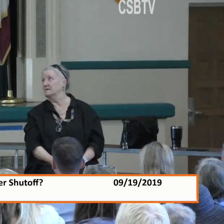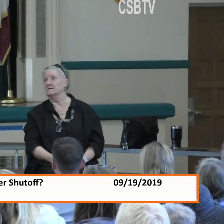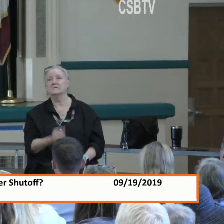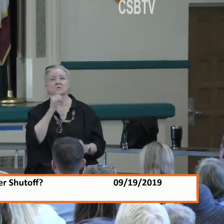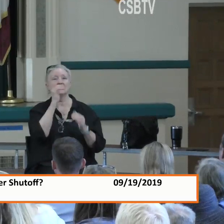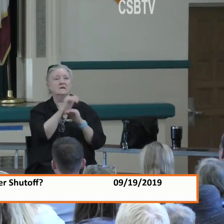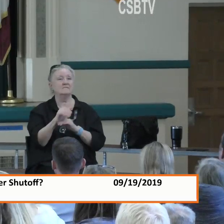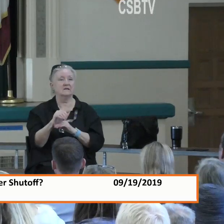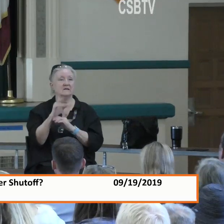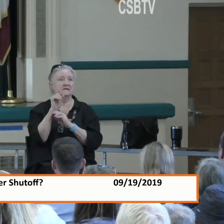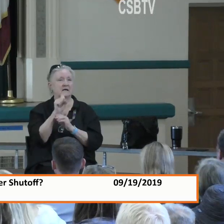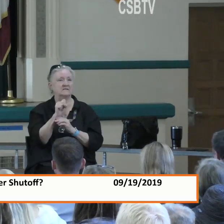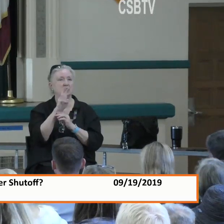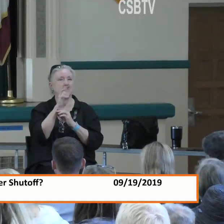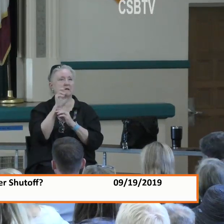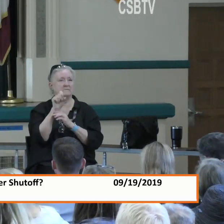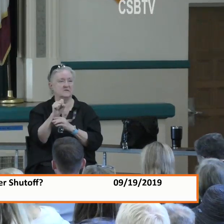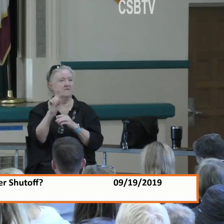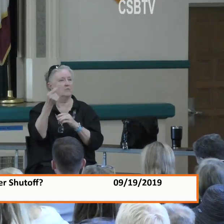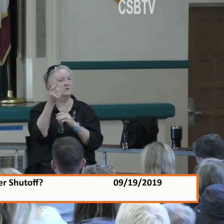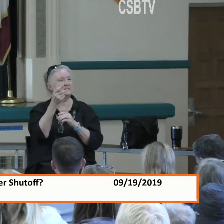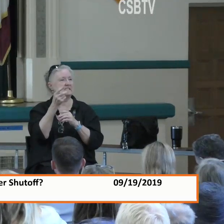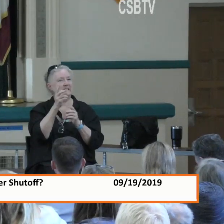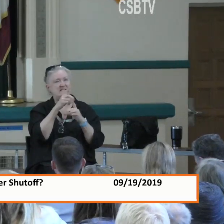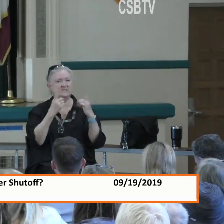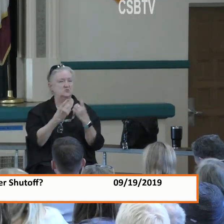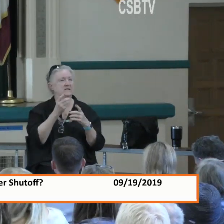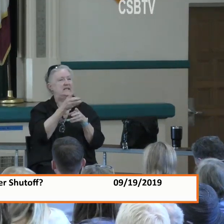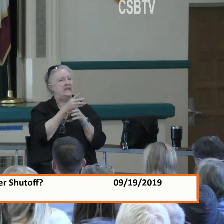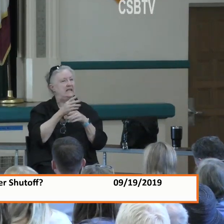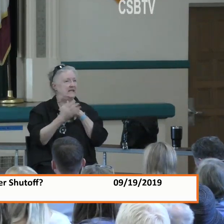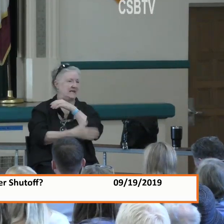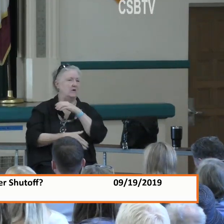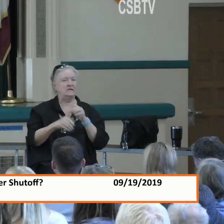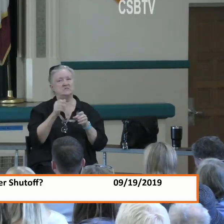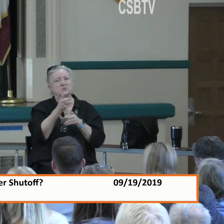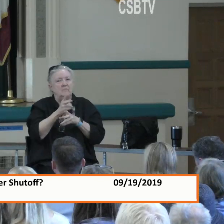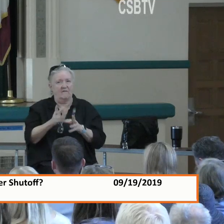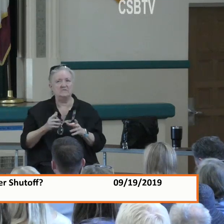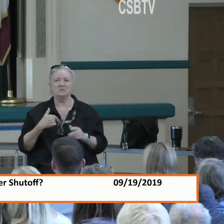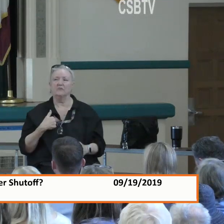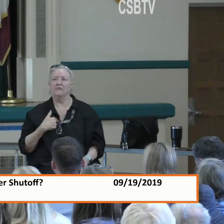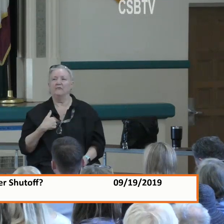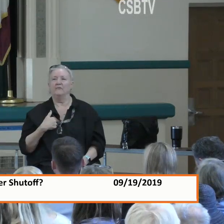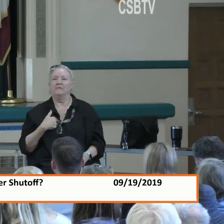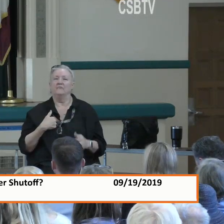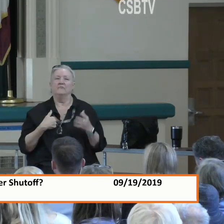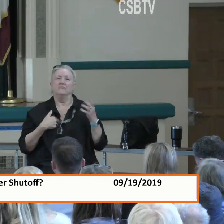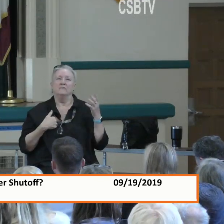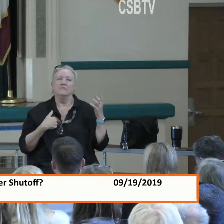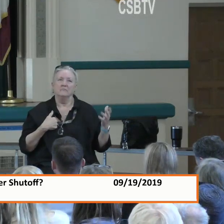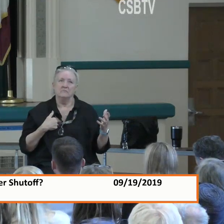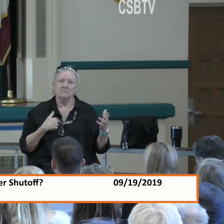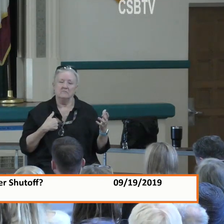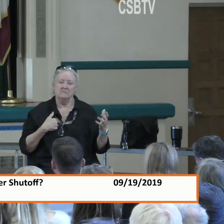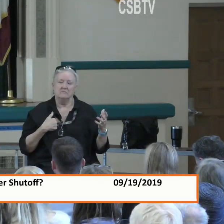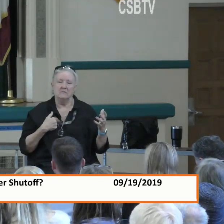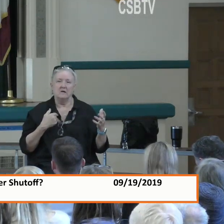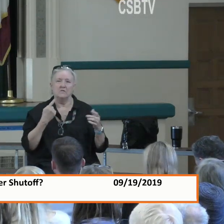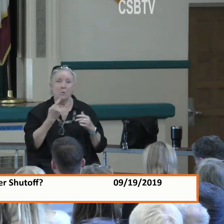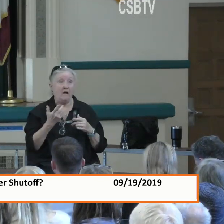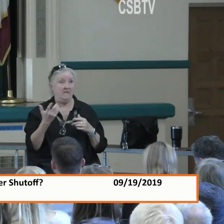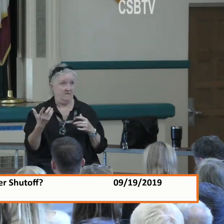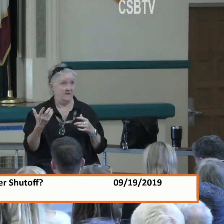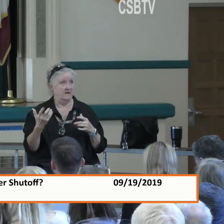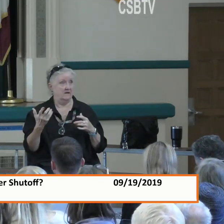Good evening. Doss Williams, 1st District County Supervisor. It is the one thing